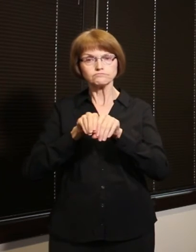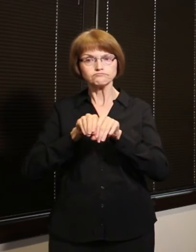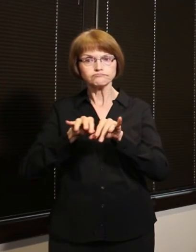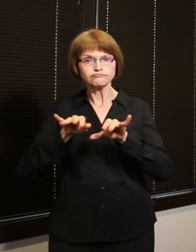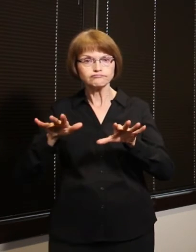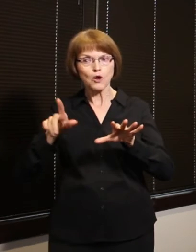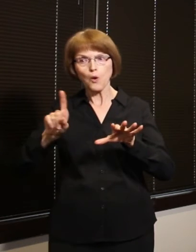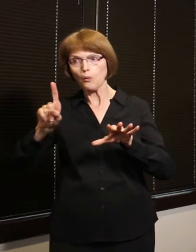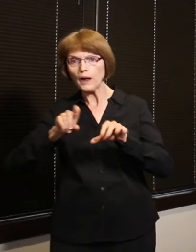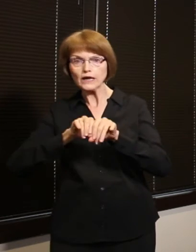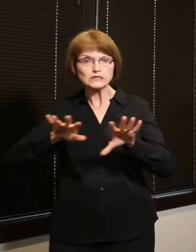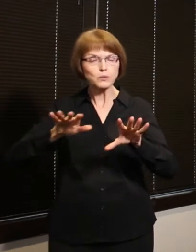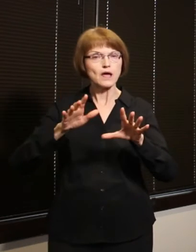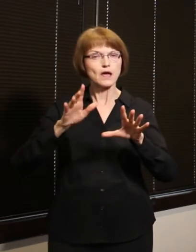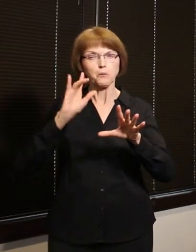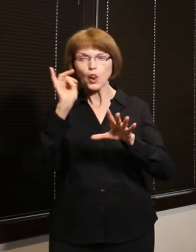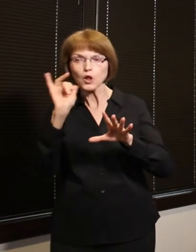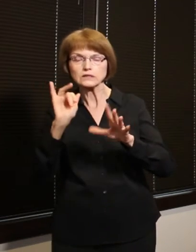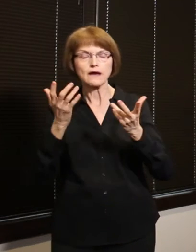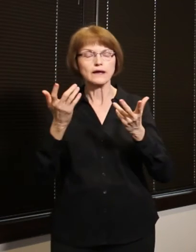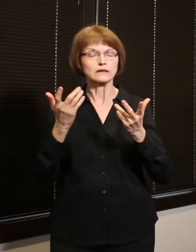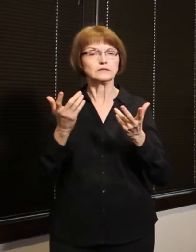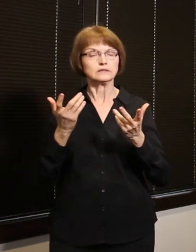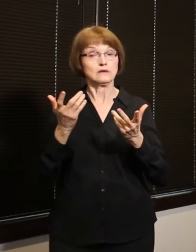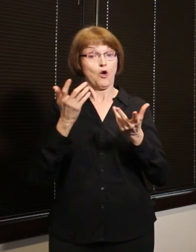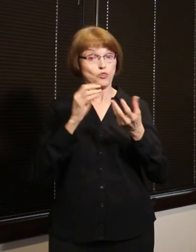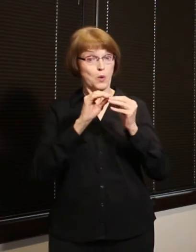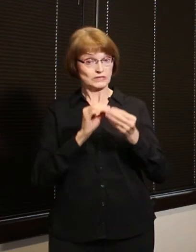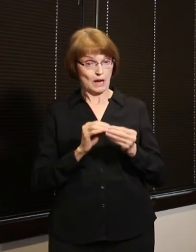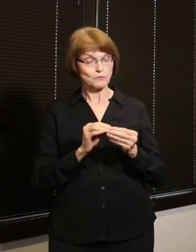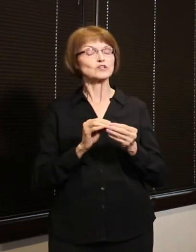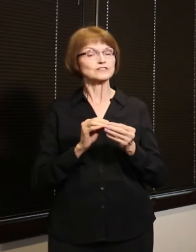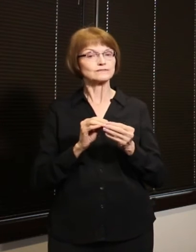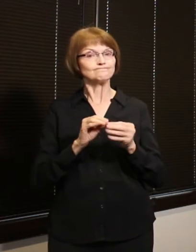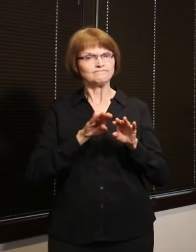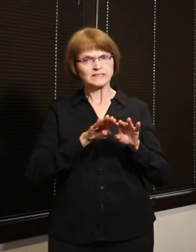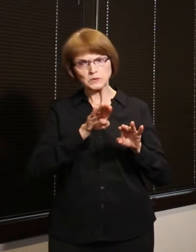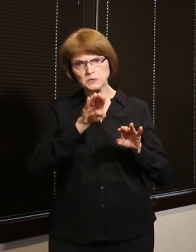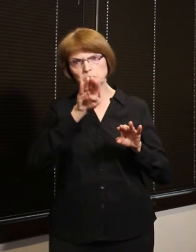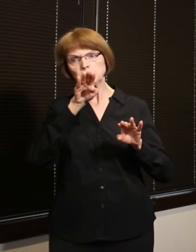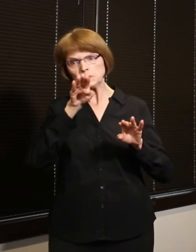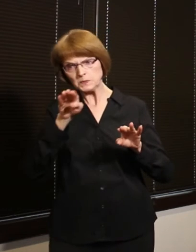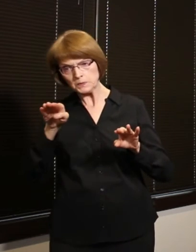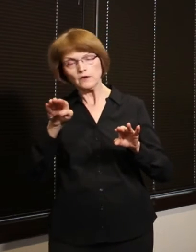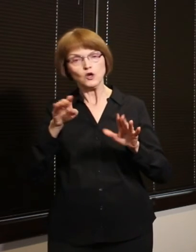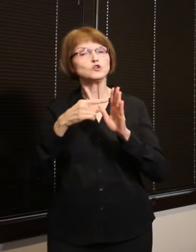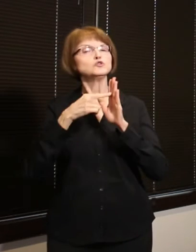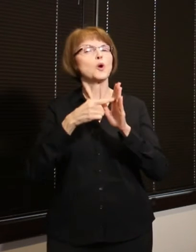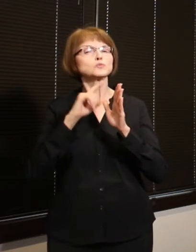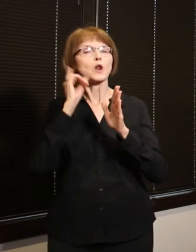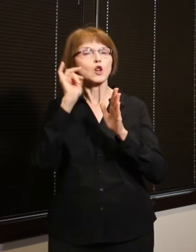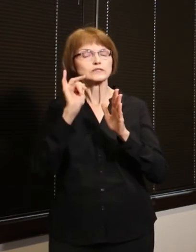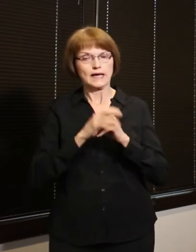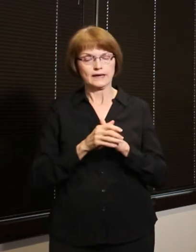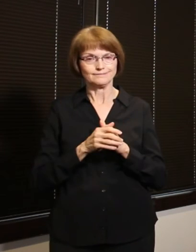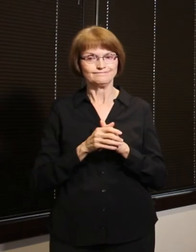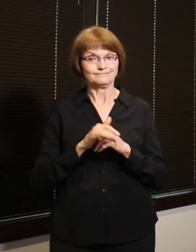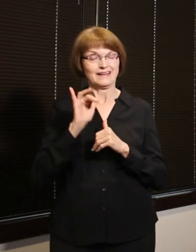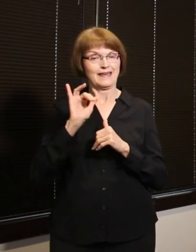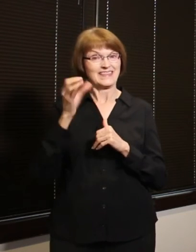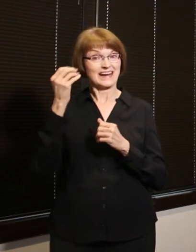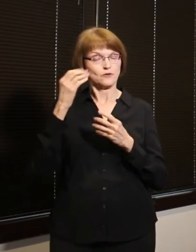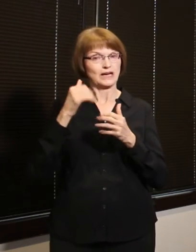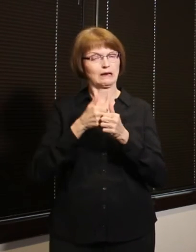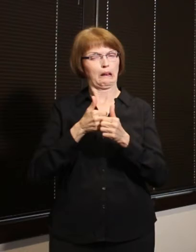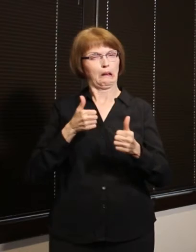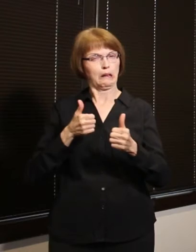in the community. And this gives us a reasonable approximation of what that looks like. It's delayed data. If you think